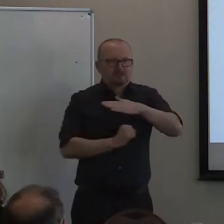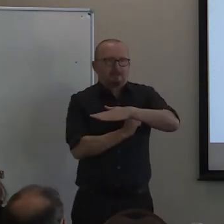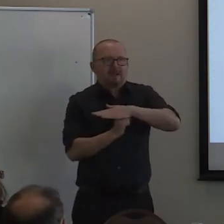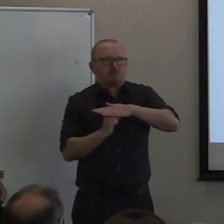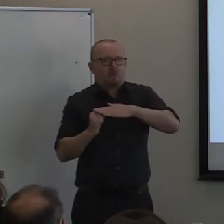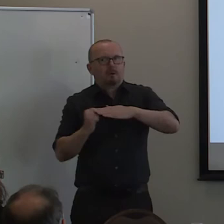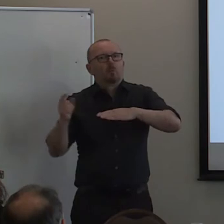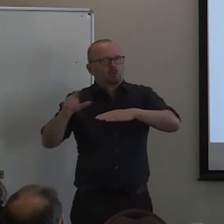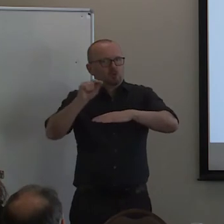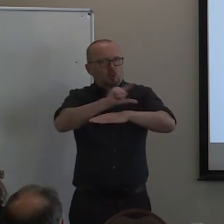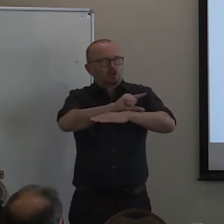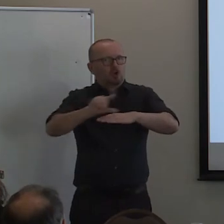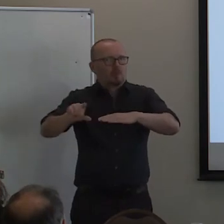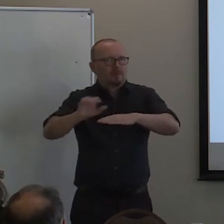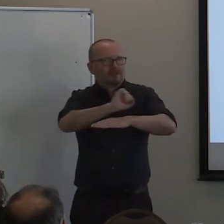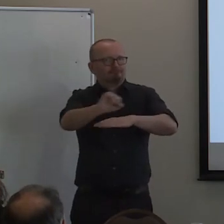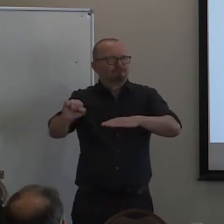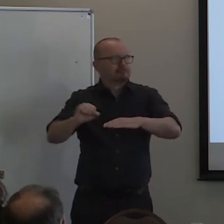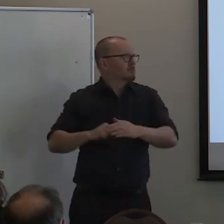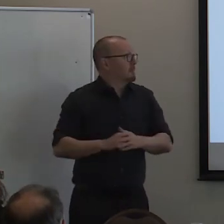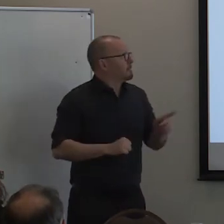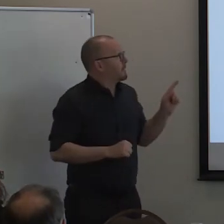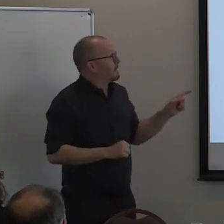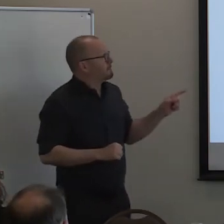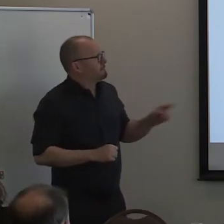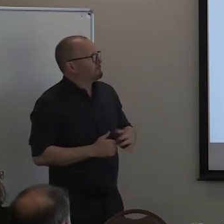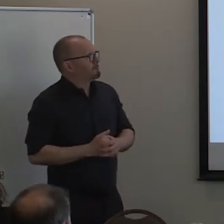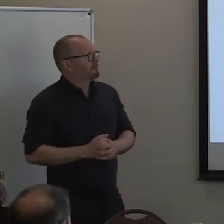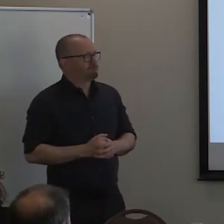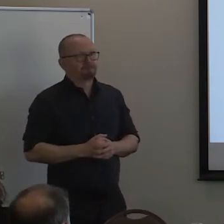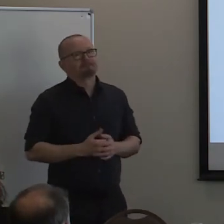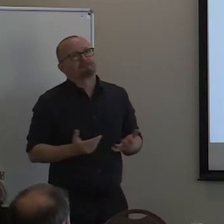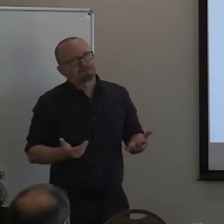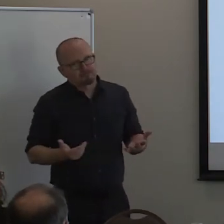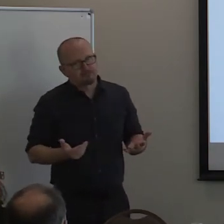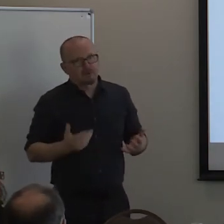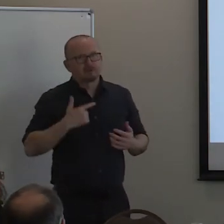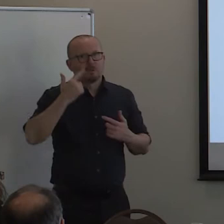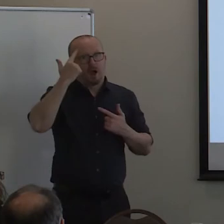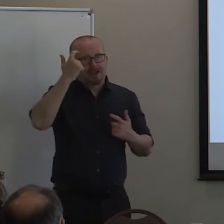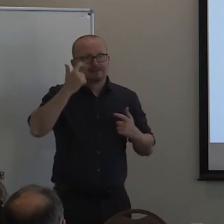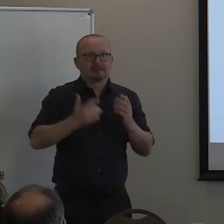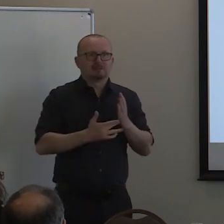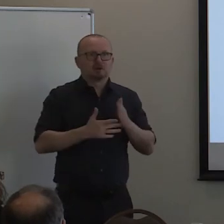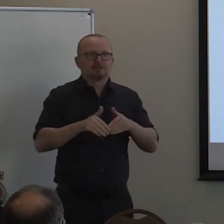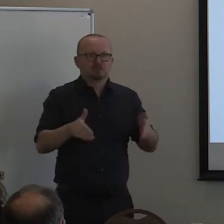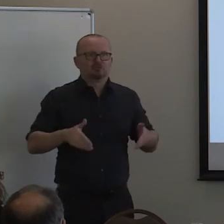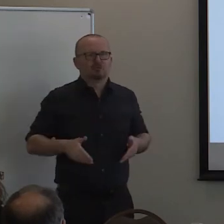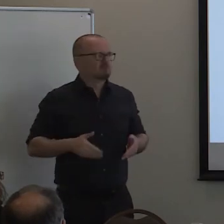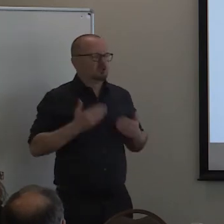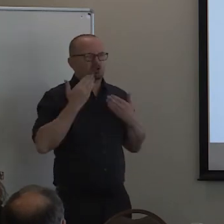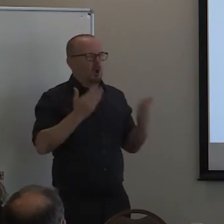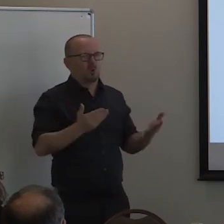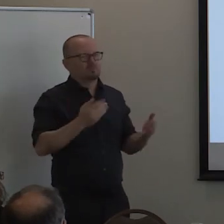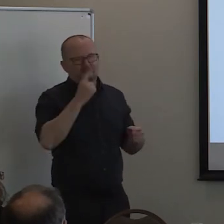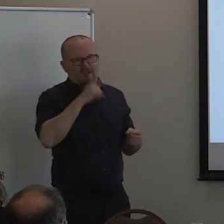Now, these two events really put a dent in any idea that technology was neutral. It made that story really